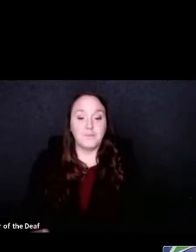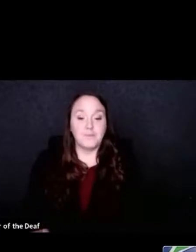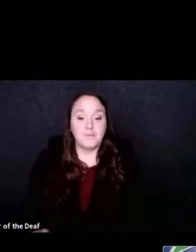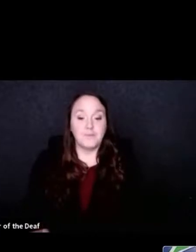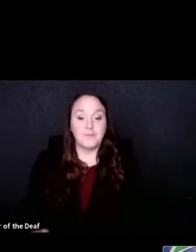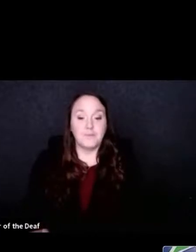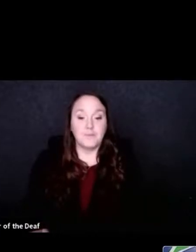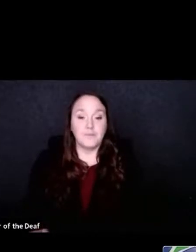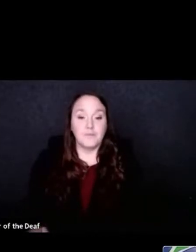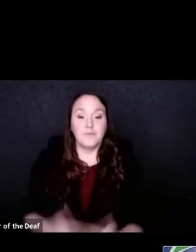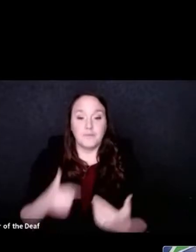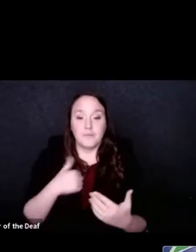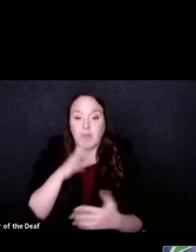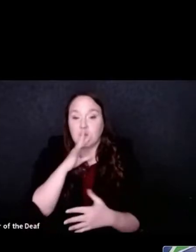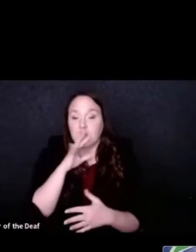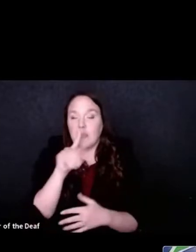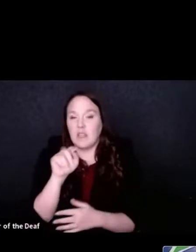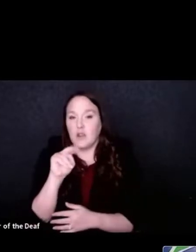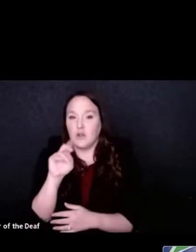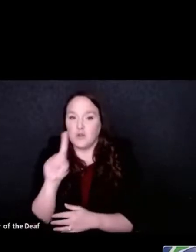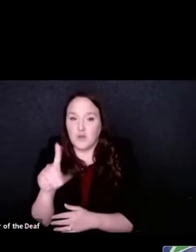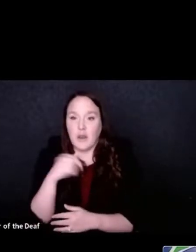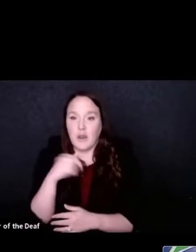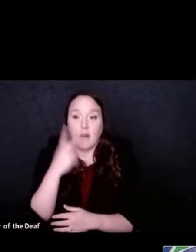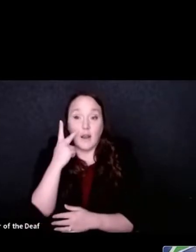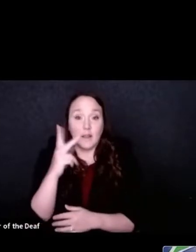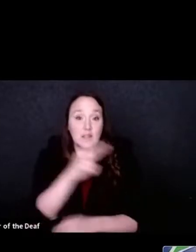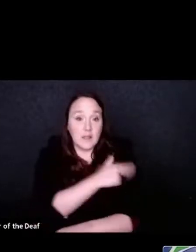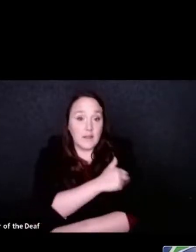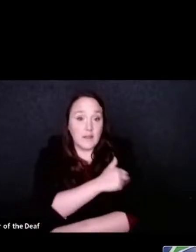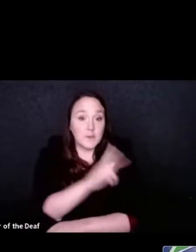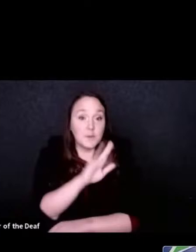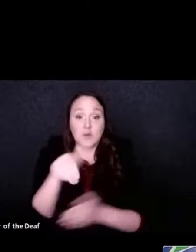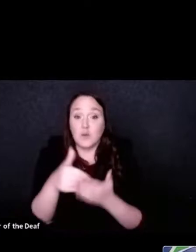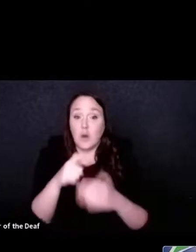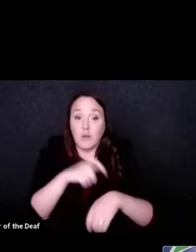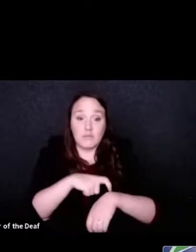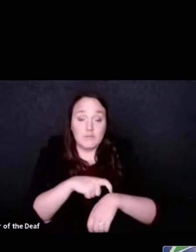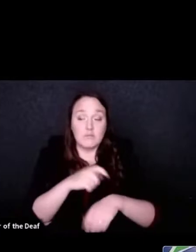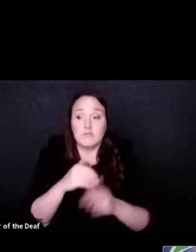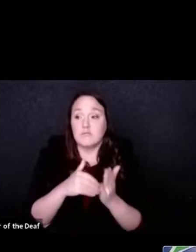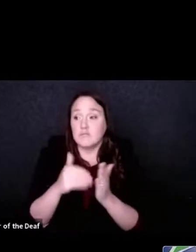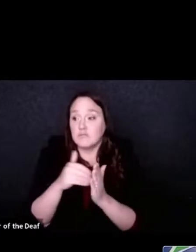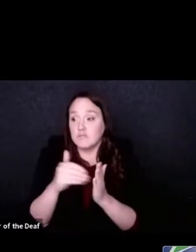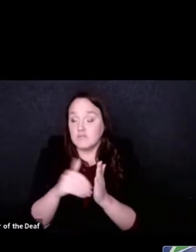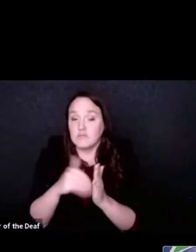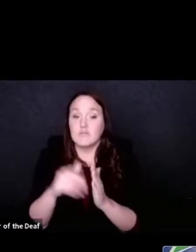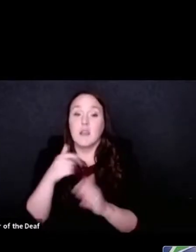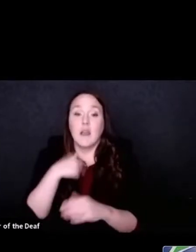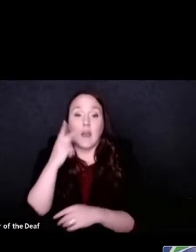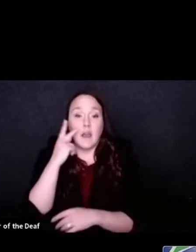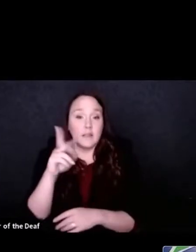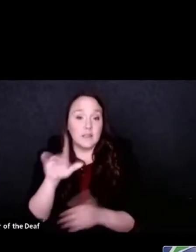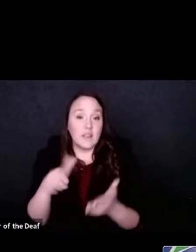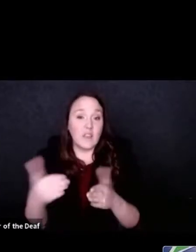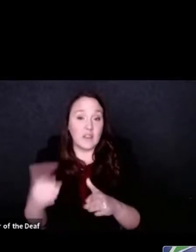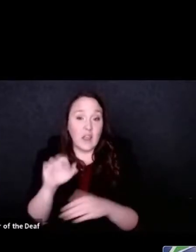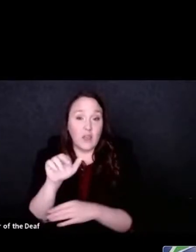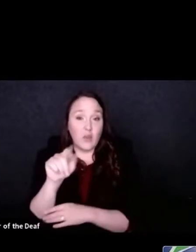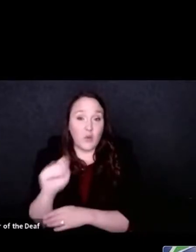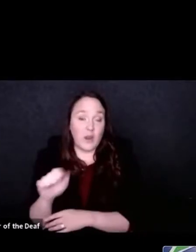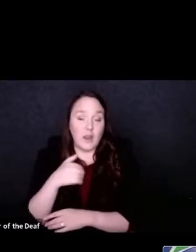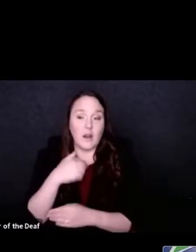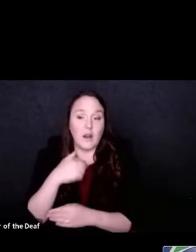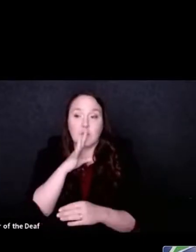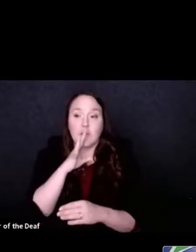And when I'm speaking of trends. I see the hospitalizations all the time. I see the data on the deaths all the time. So I'm talking